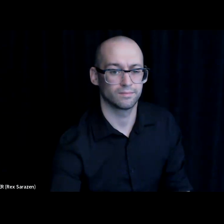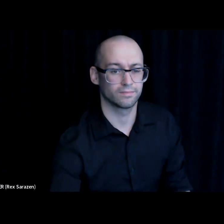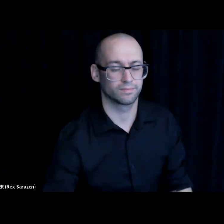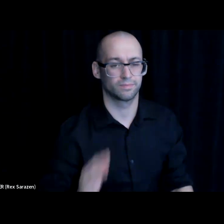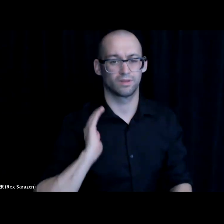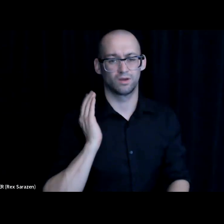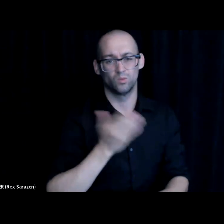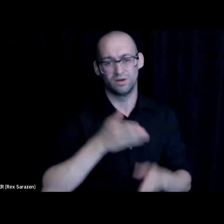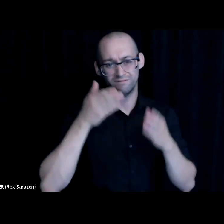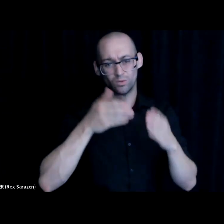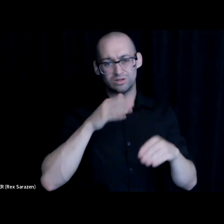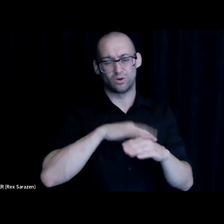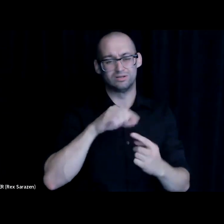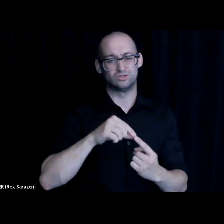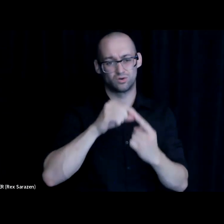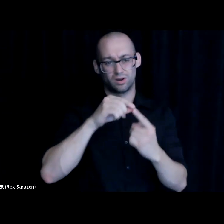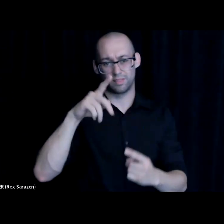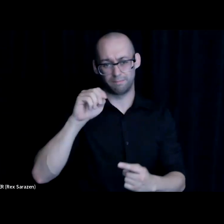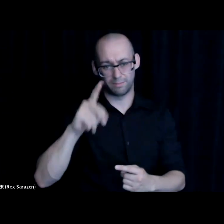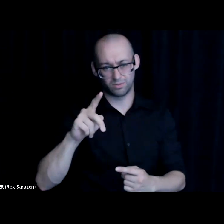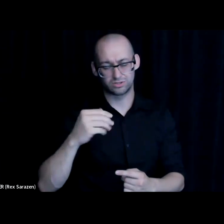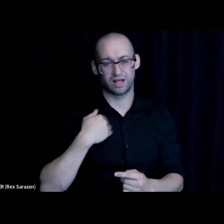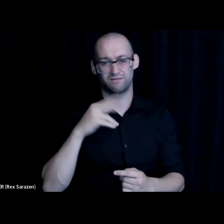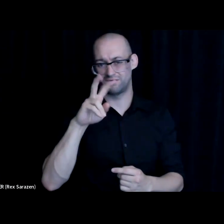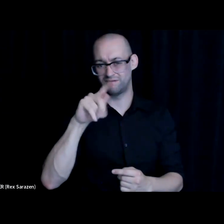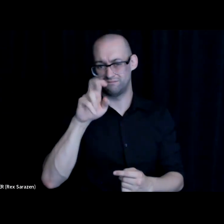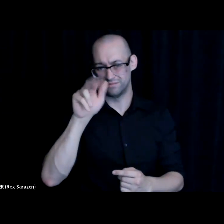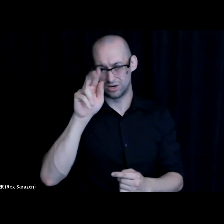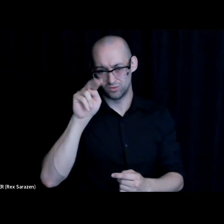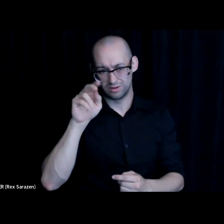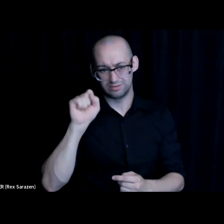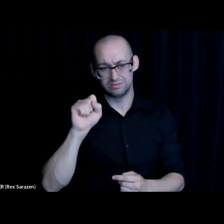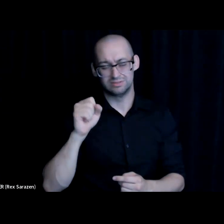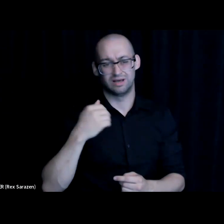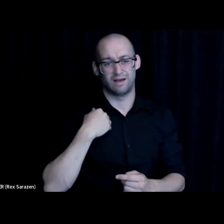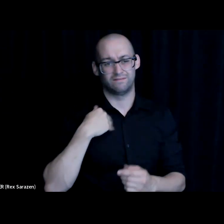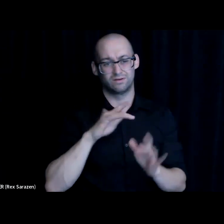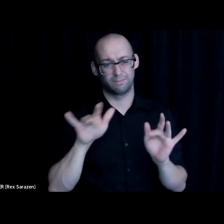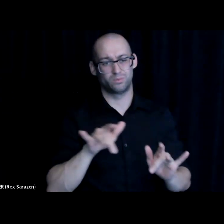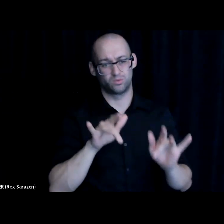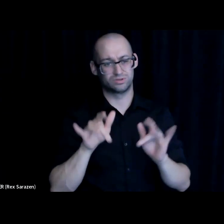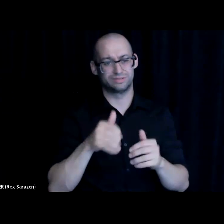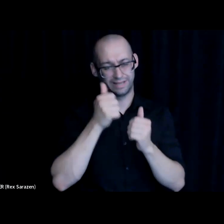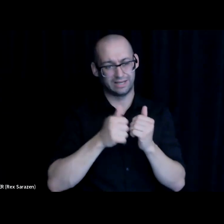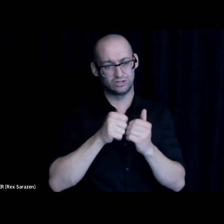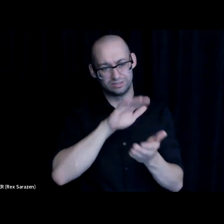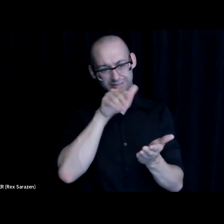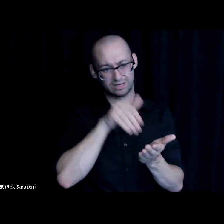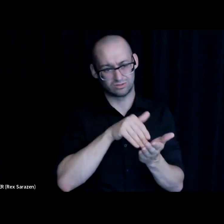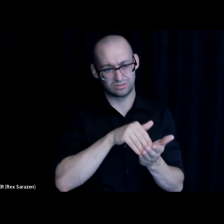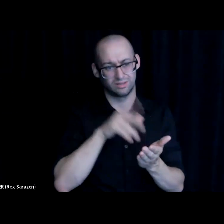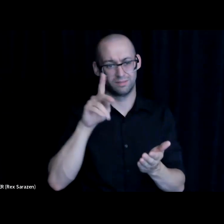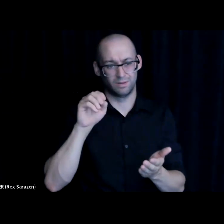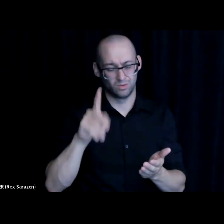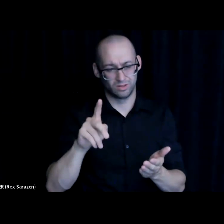Like we have populations for veterans, right? We have a veteran center where we have computers there. Each of our centers for different populations, we